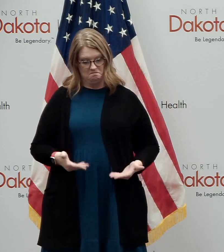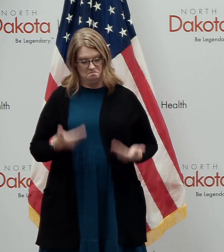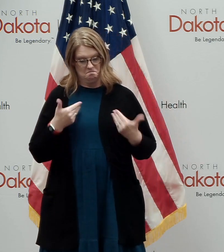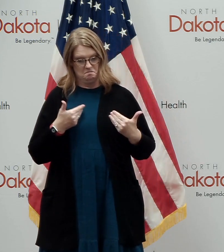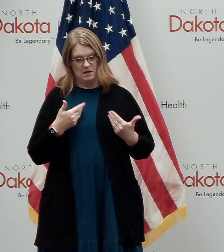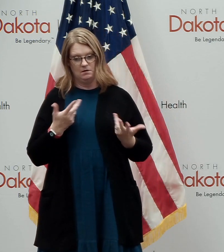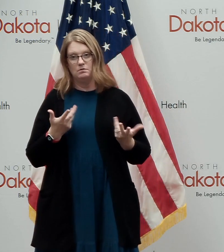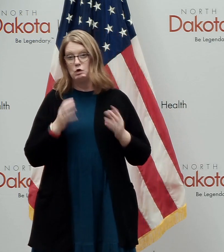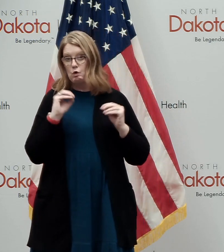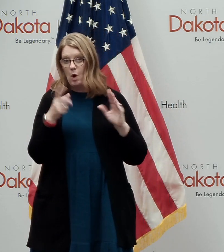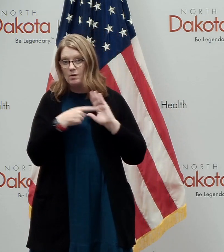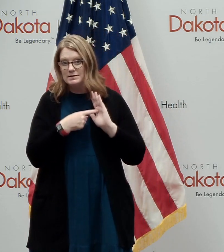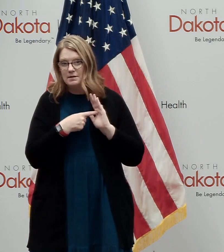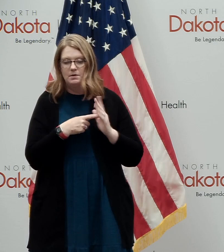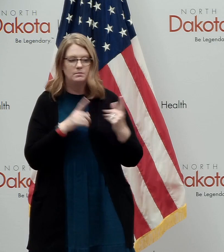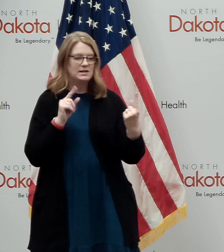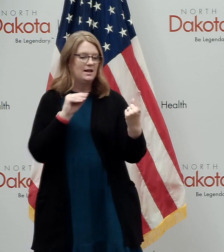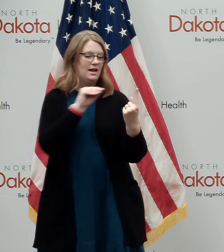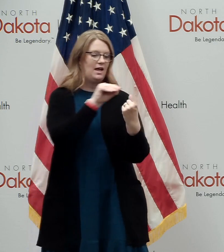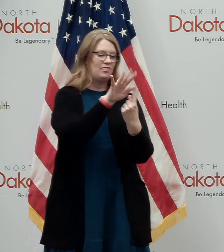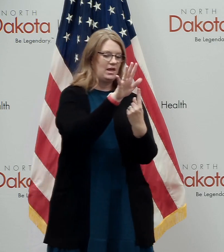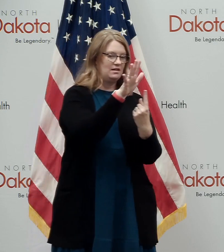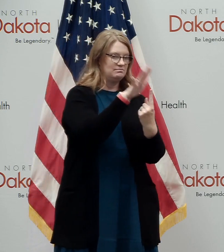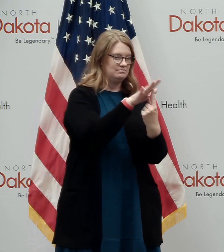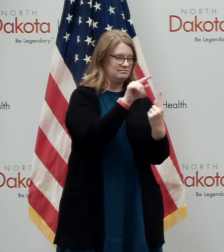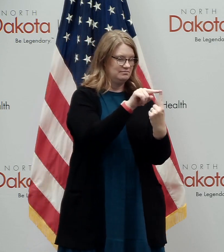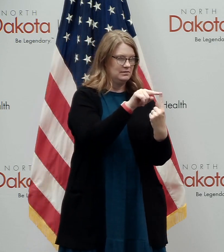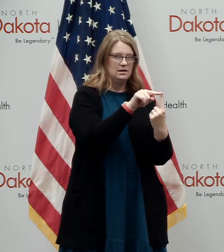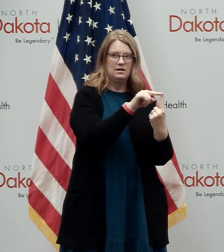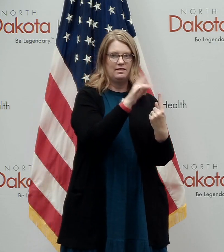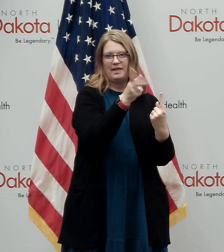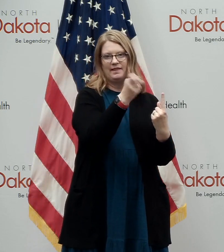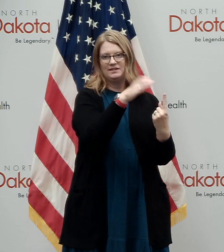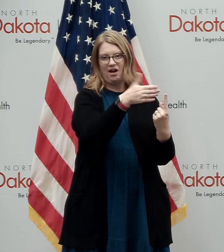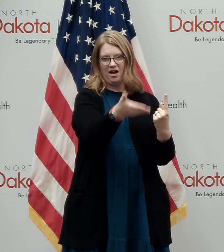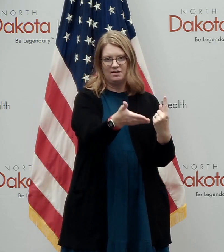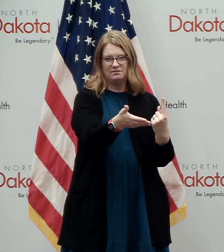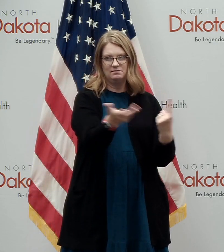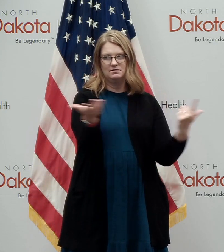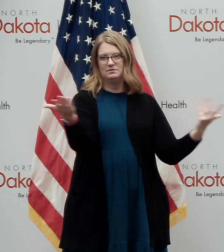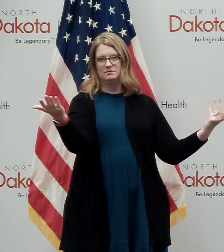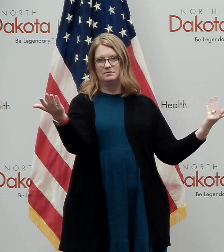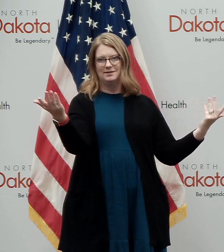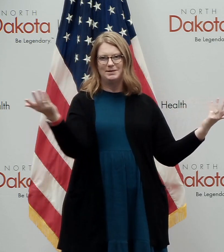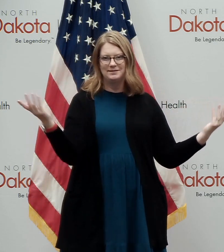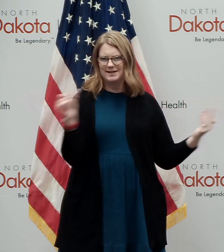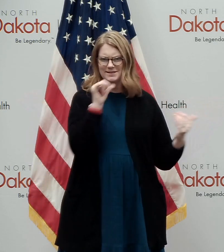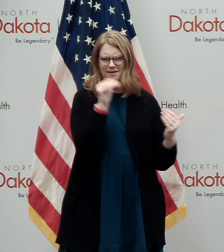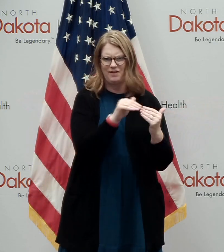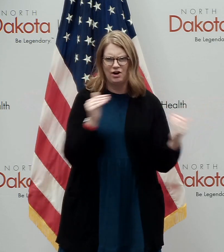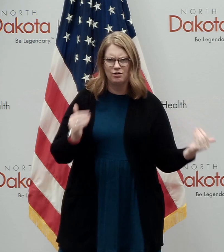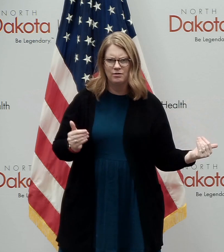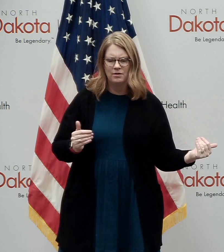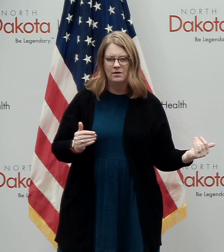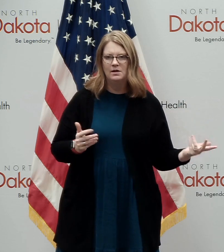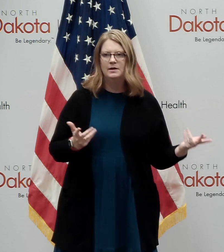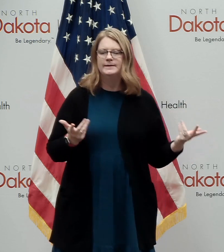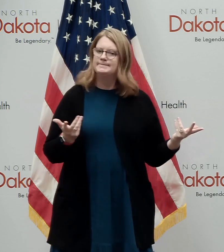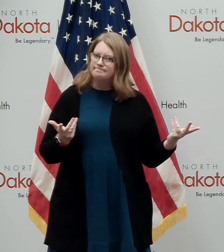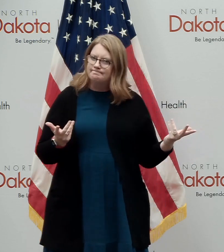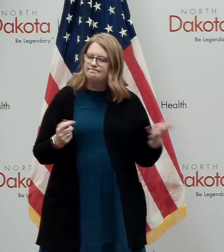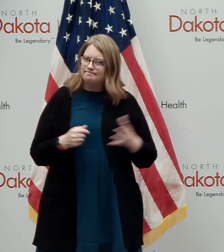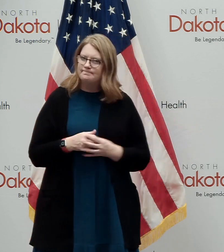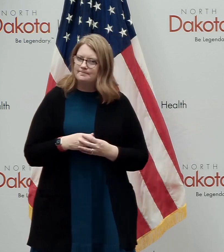have no symptoms, and the next person it's deadly to them, and so again, it is a